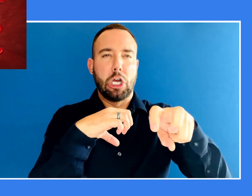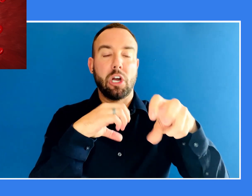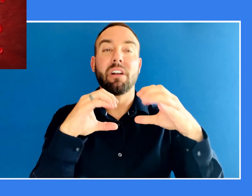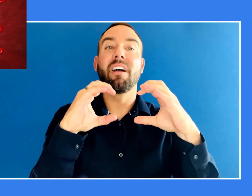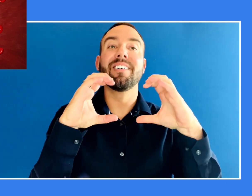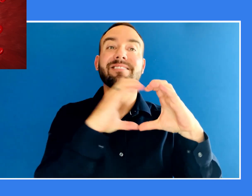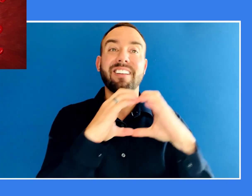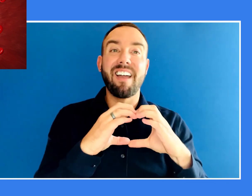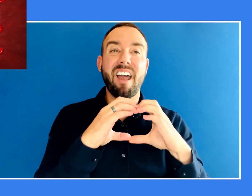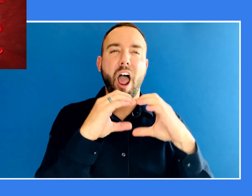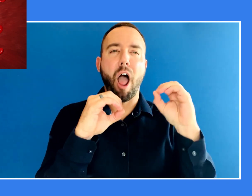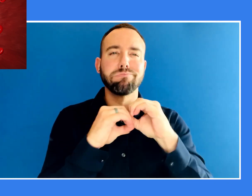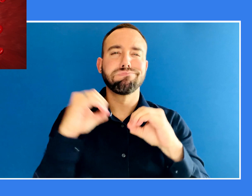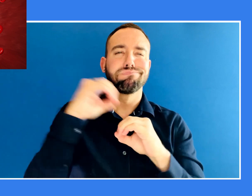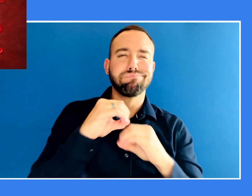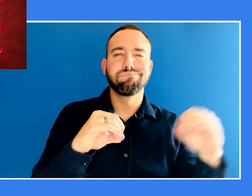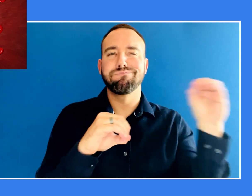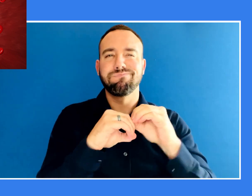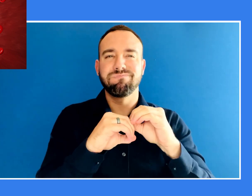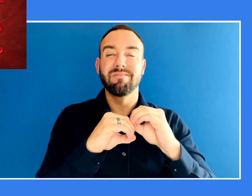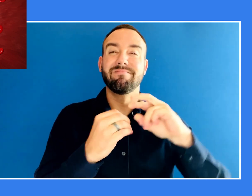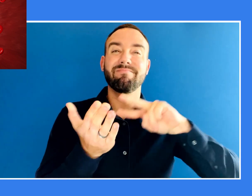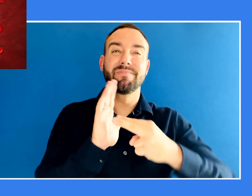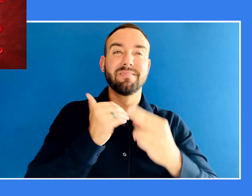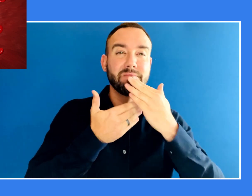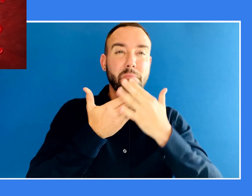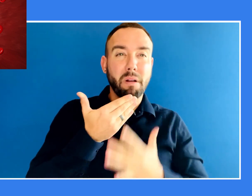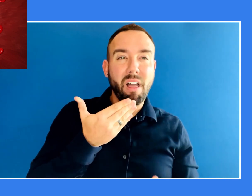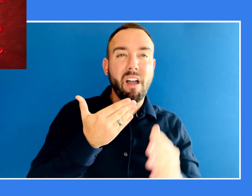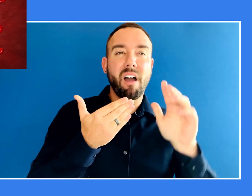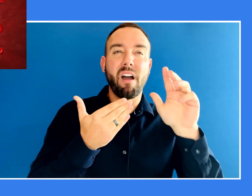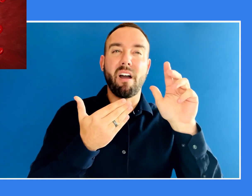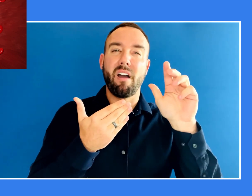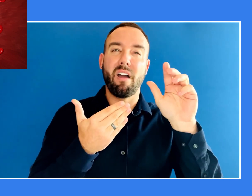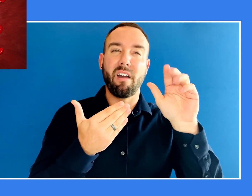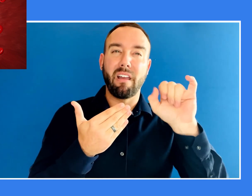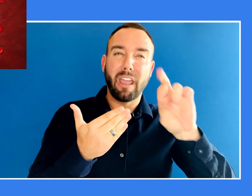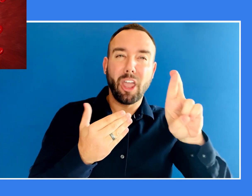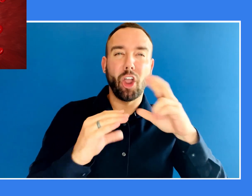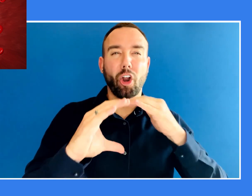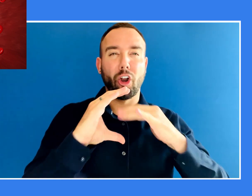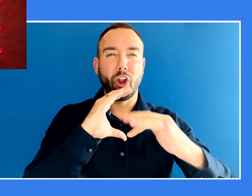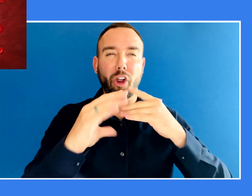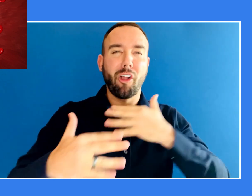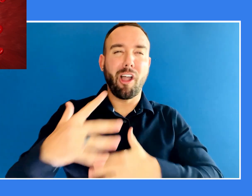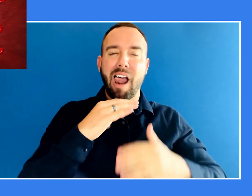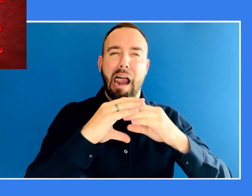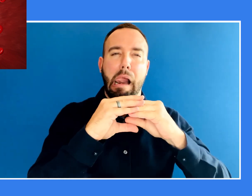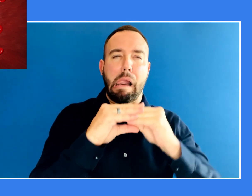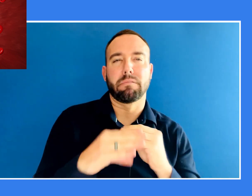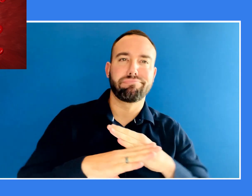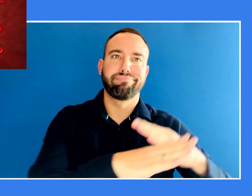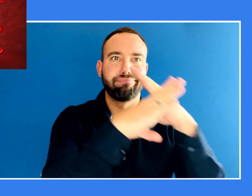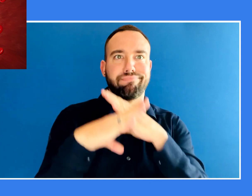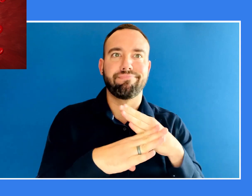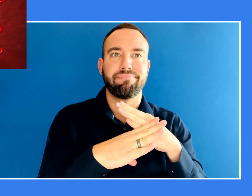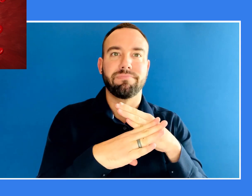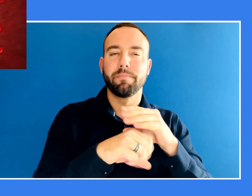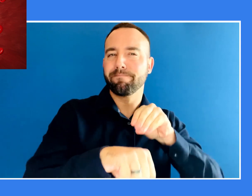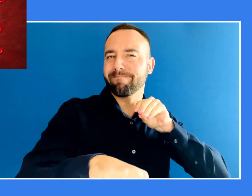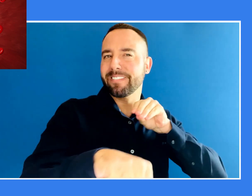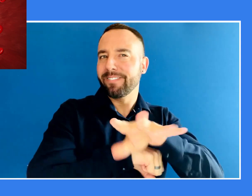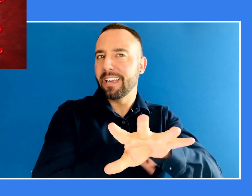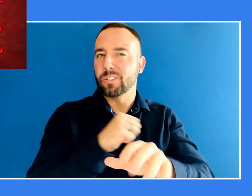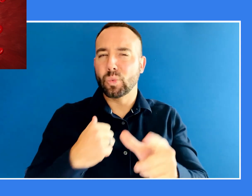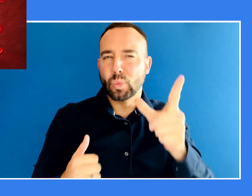together, blocking blood flow carrying oxygen through the body. Sickle Cell Anemia, which primarily affects black people,